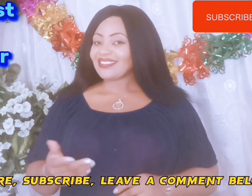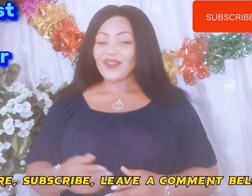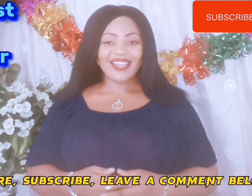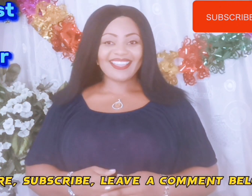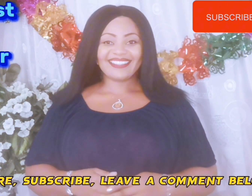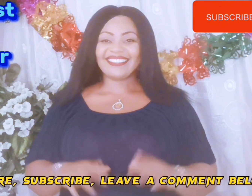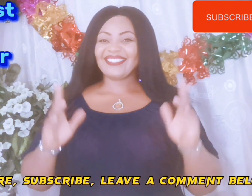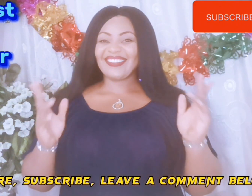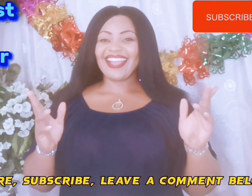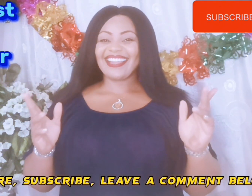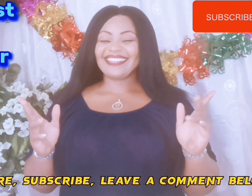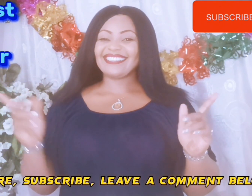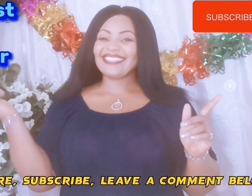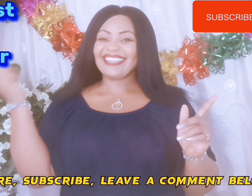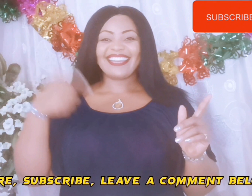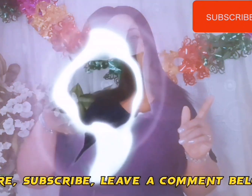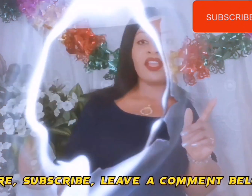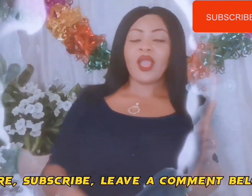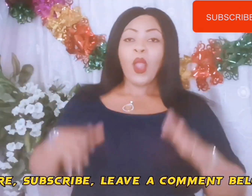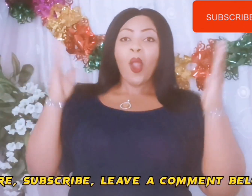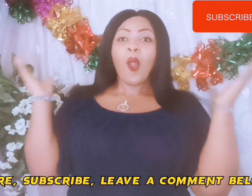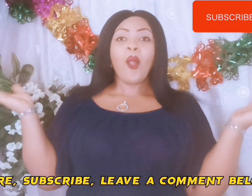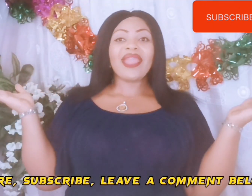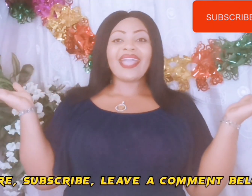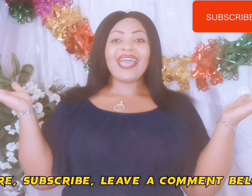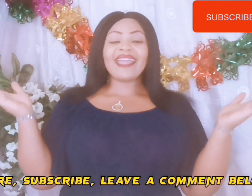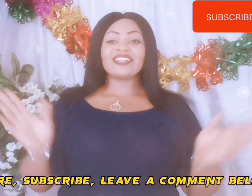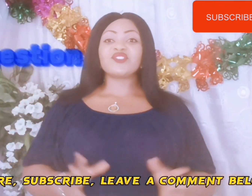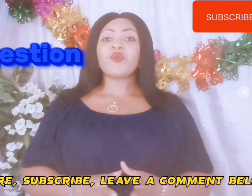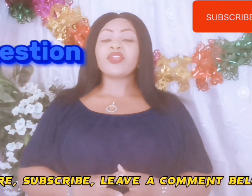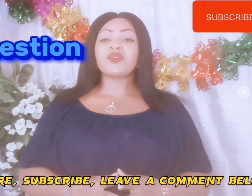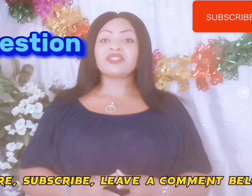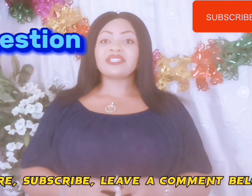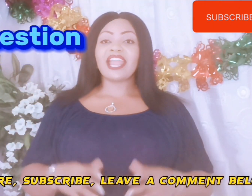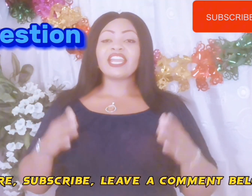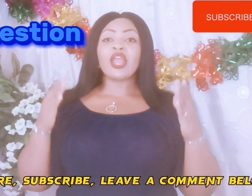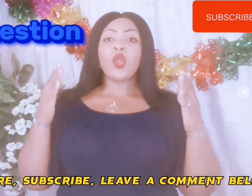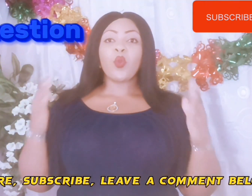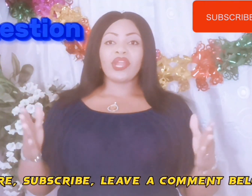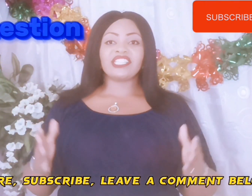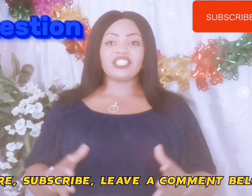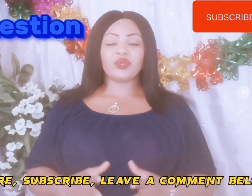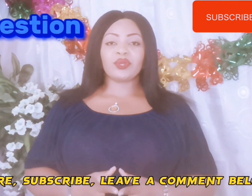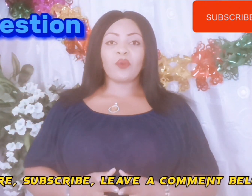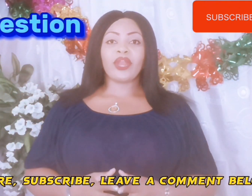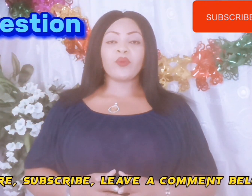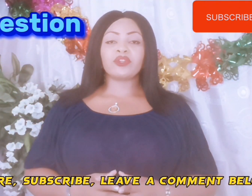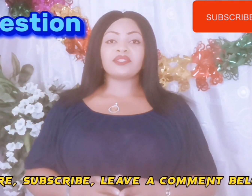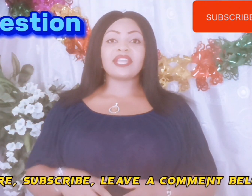Request or answer. Okay, next. Okay guys, so when you want to sign question,